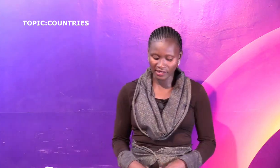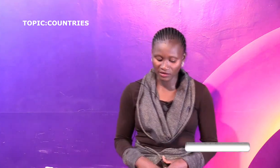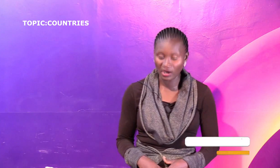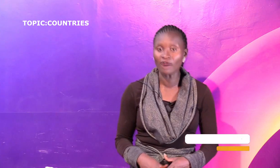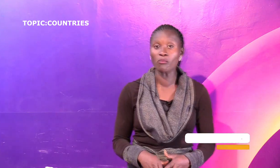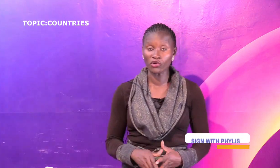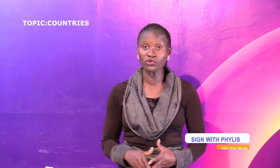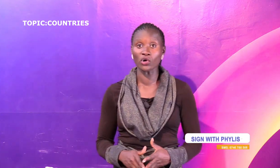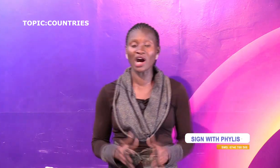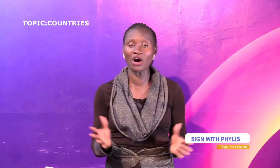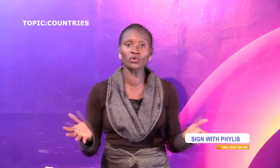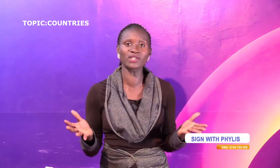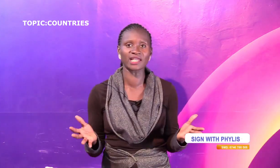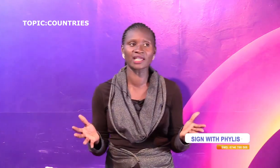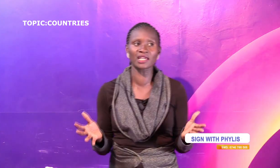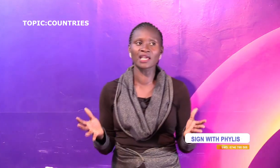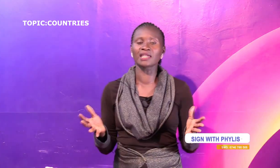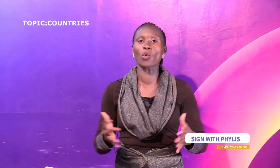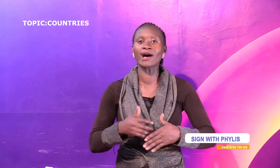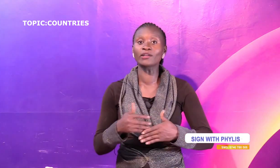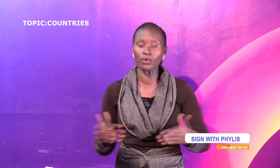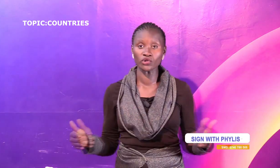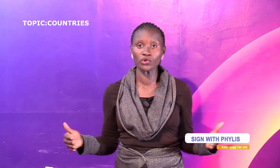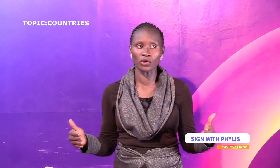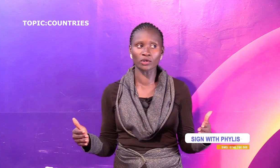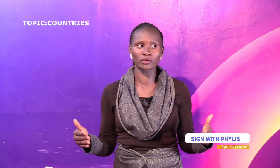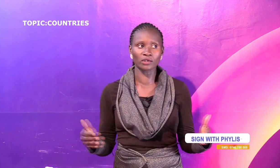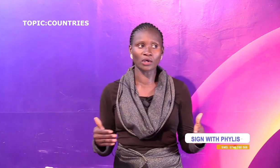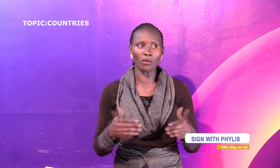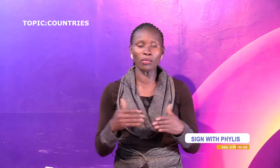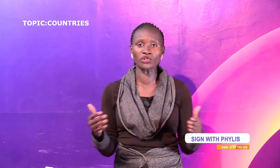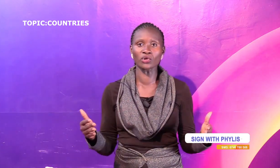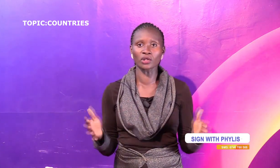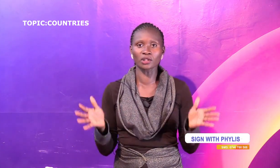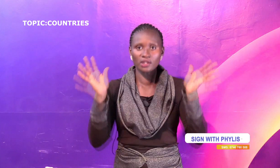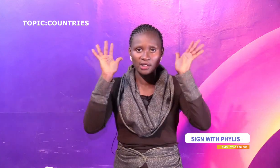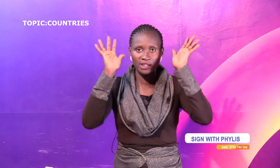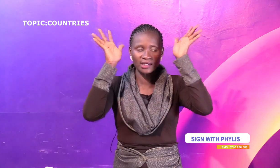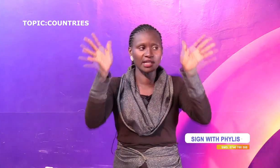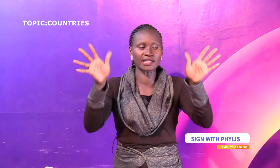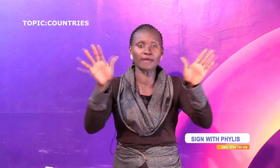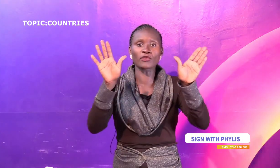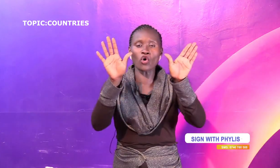have Portugal. How do we sign the word Portugal? Portugal. This letter, open